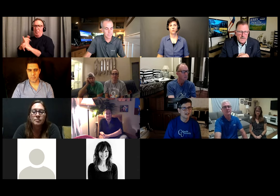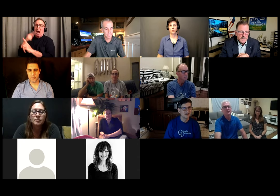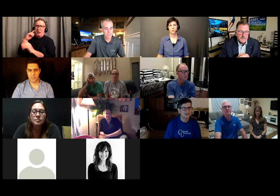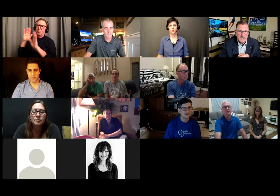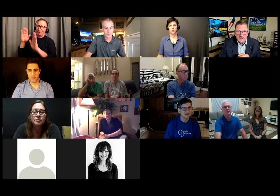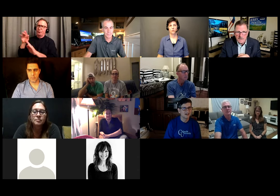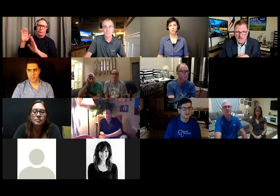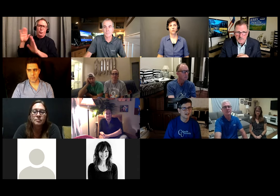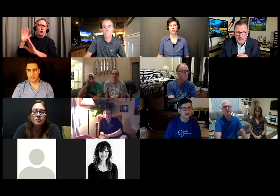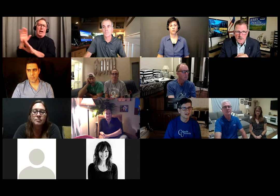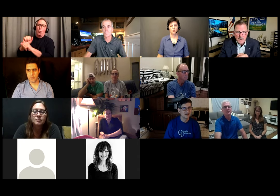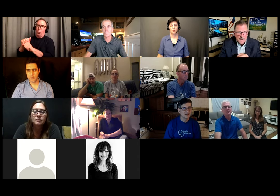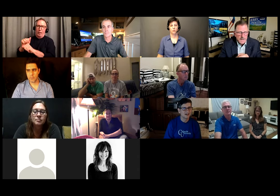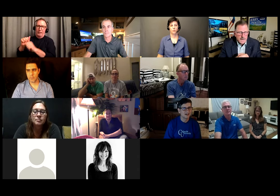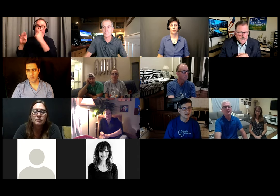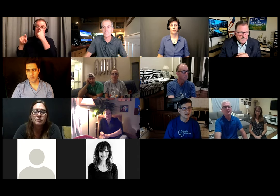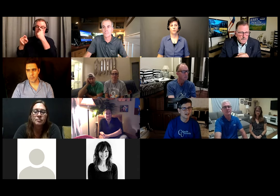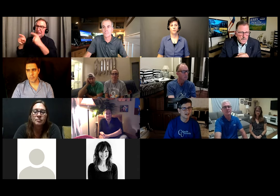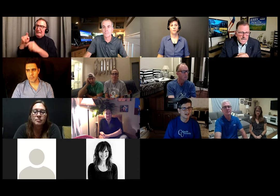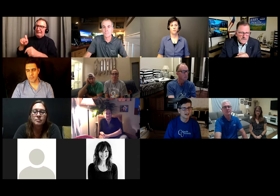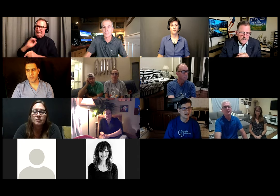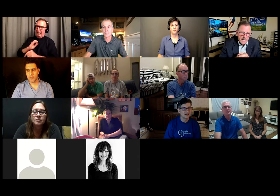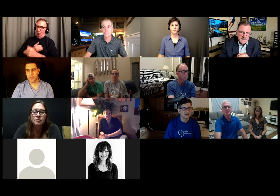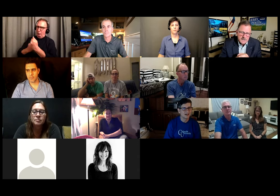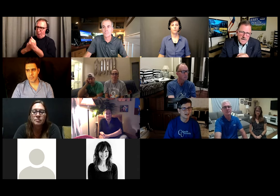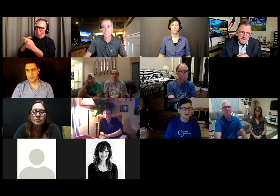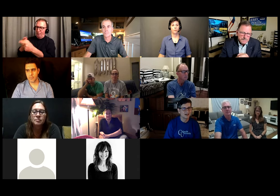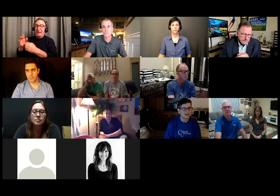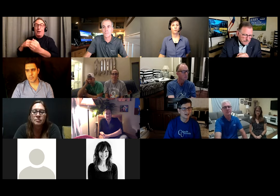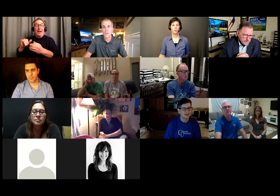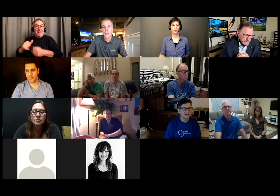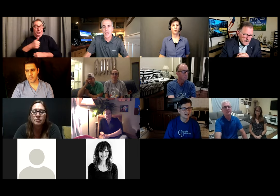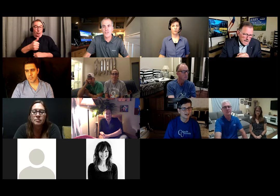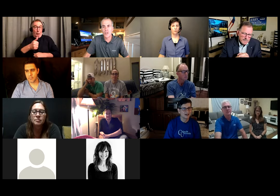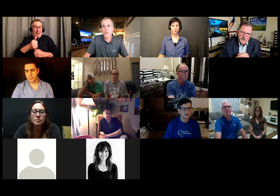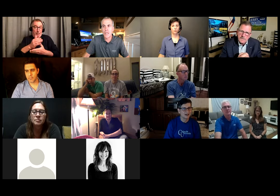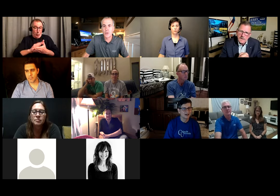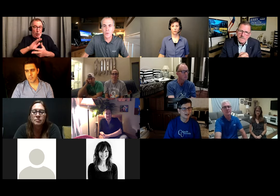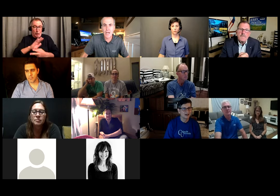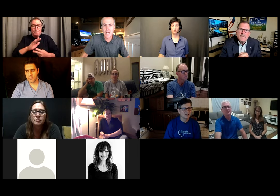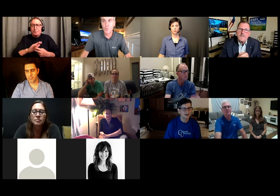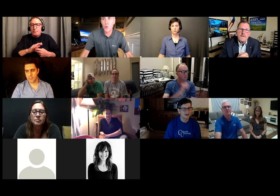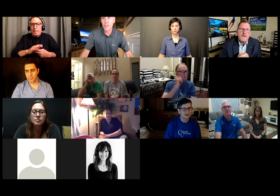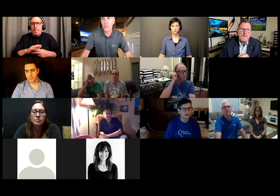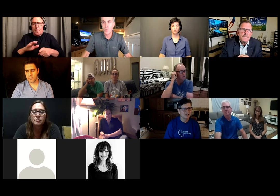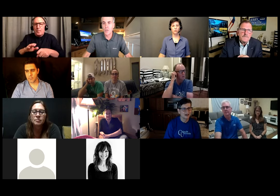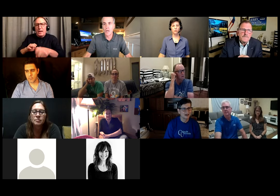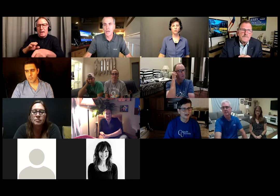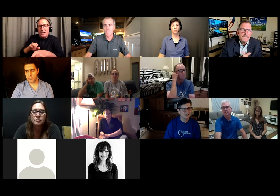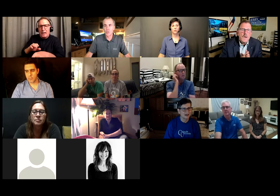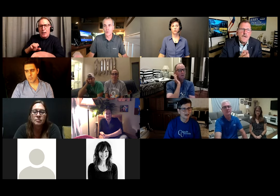BART. She needs a lot of support. But that's our transit side. I know we've got some